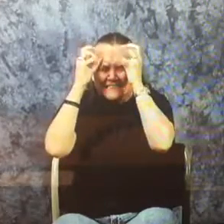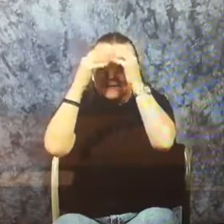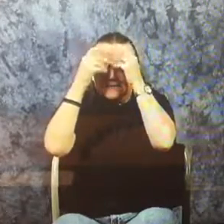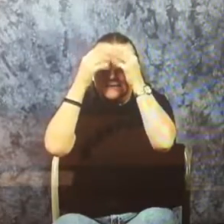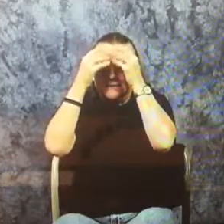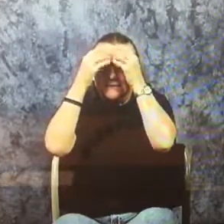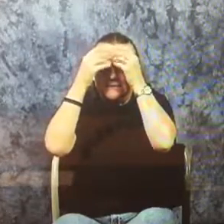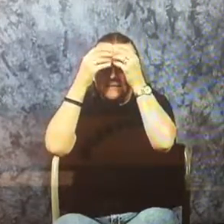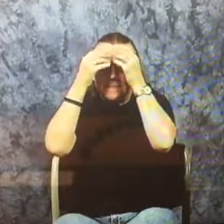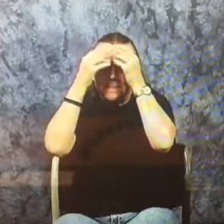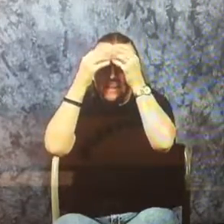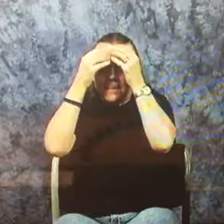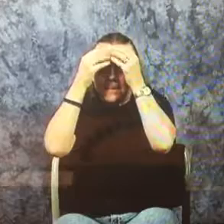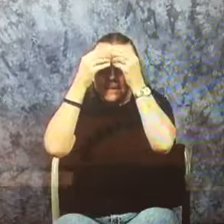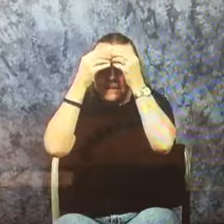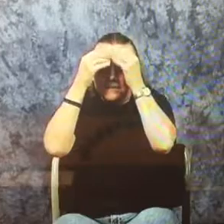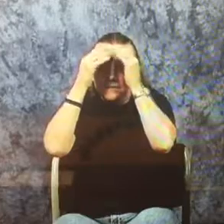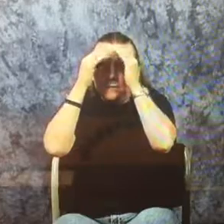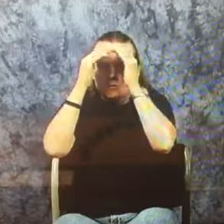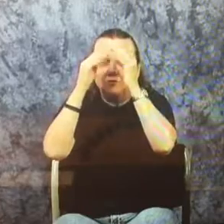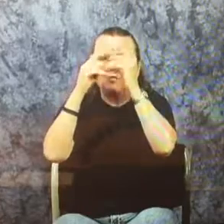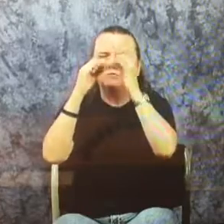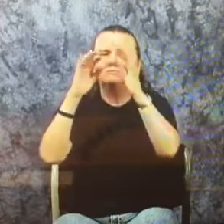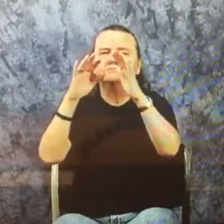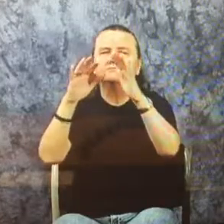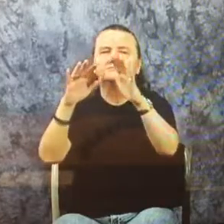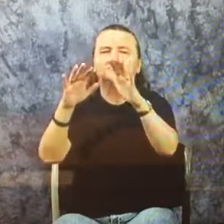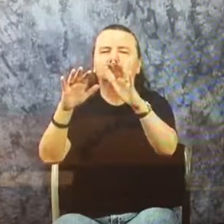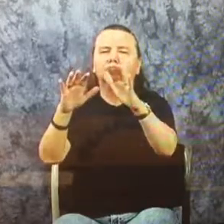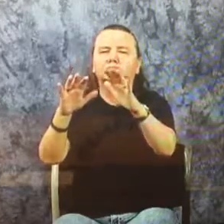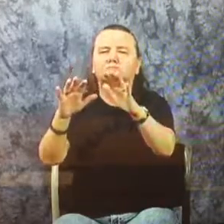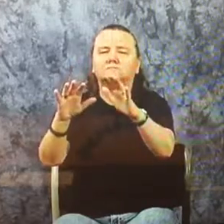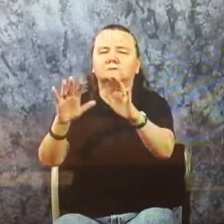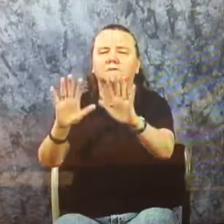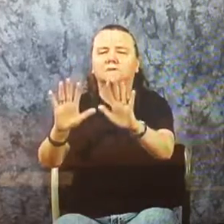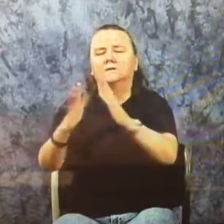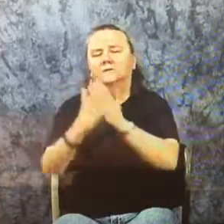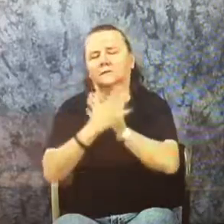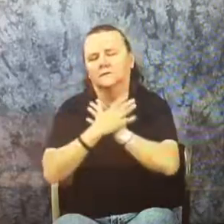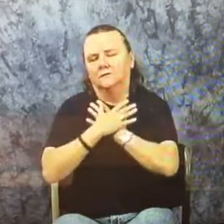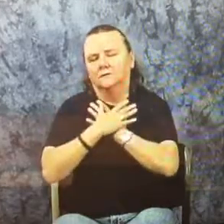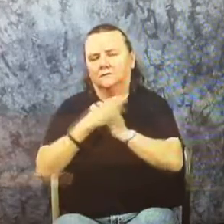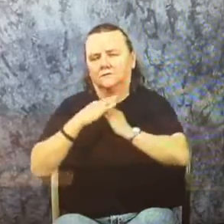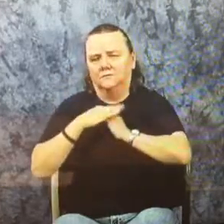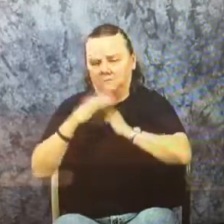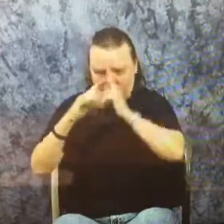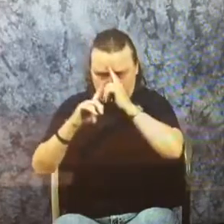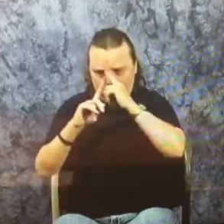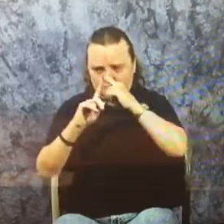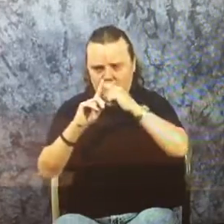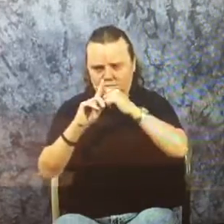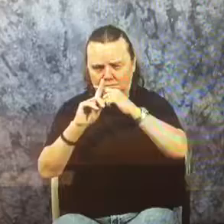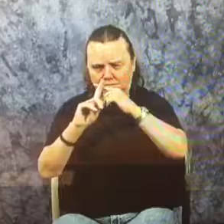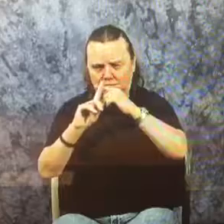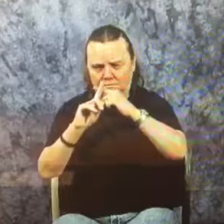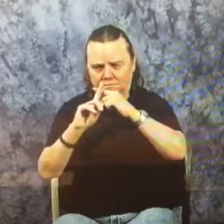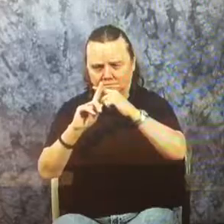I kept thinking about it. I was overthinking everything, and eventually that subsided, and I relaxed, and I tried to